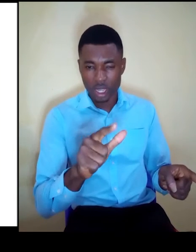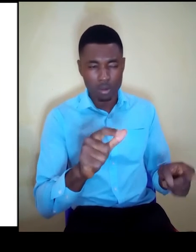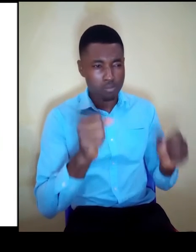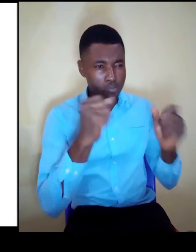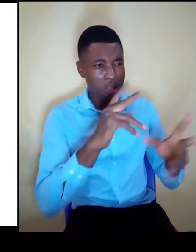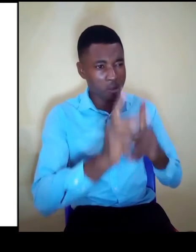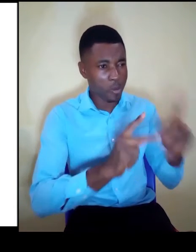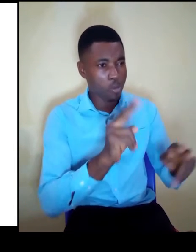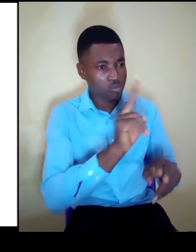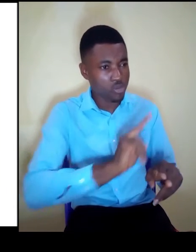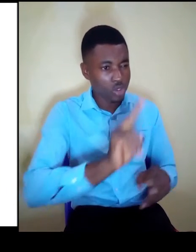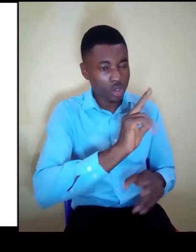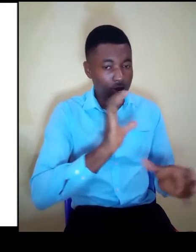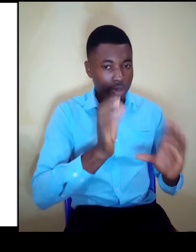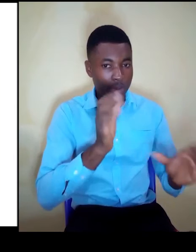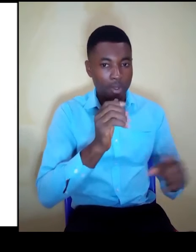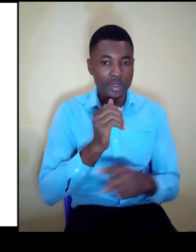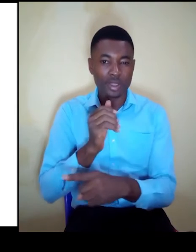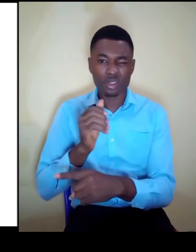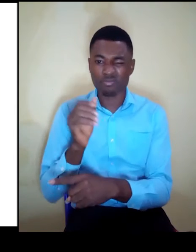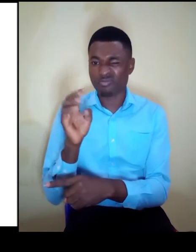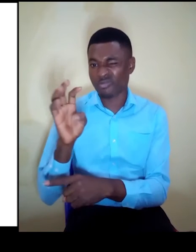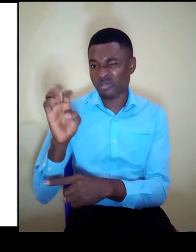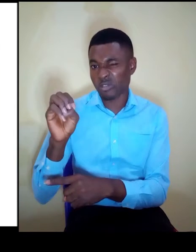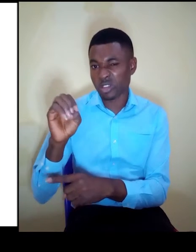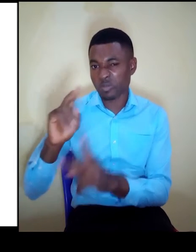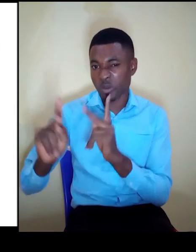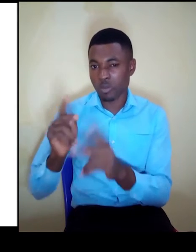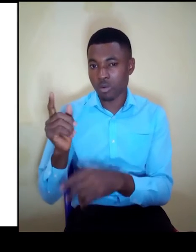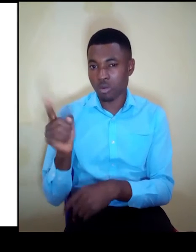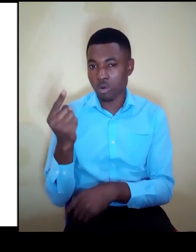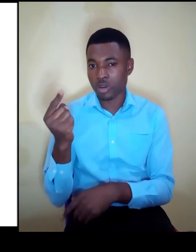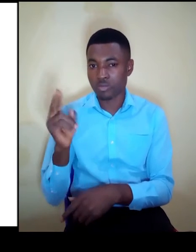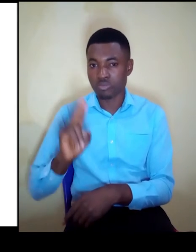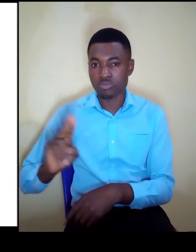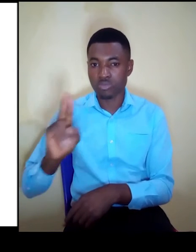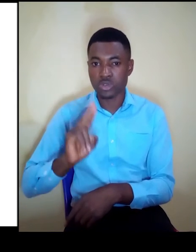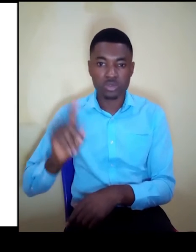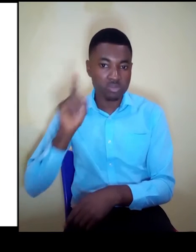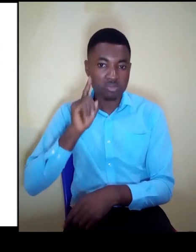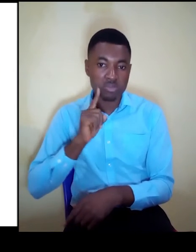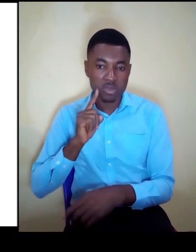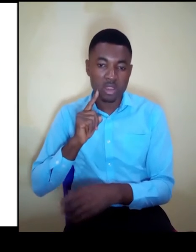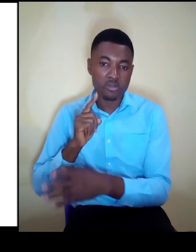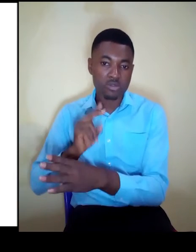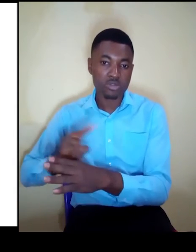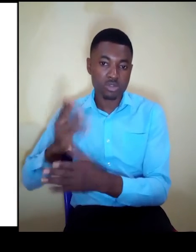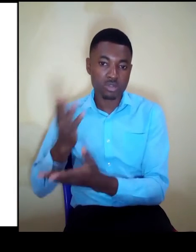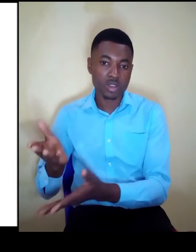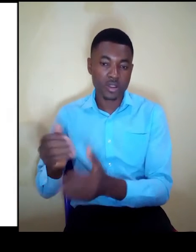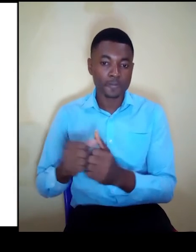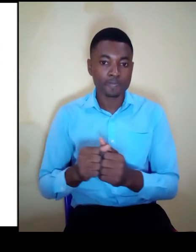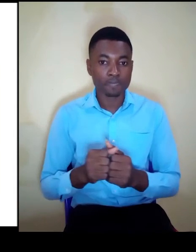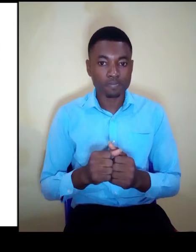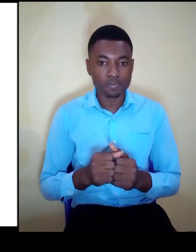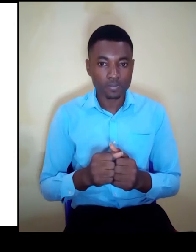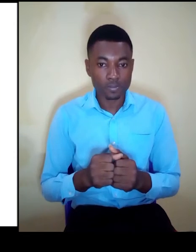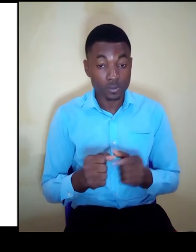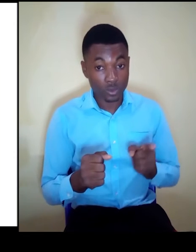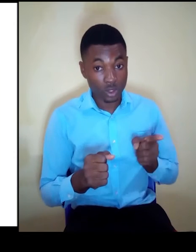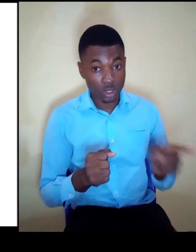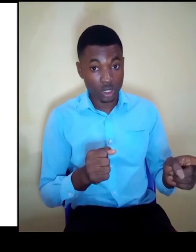by more people as compared by the Adam Roberts Sign Language, which has only 40 deaf signers currently in